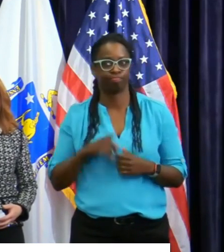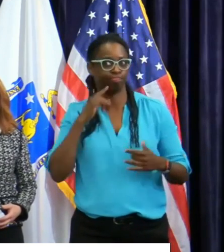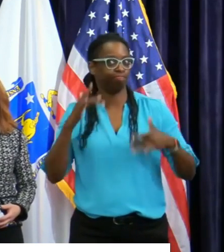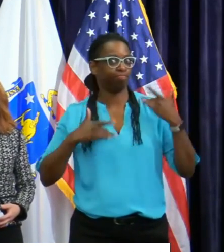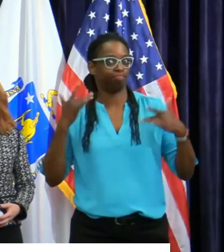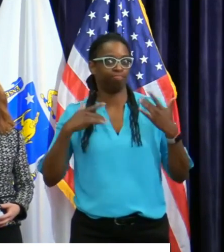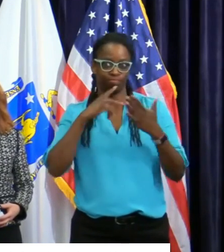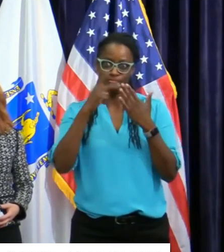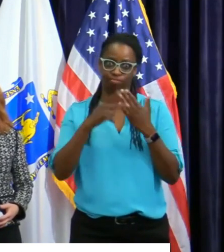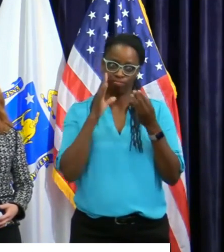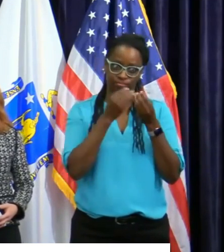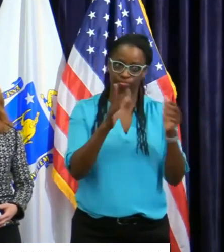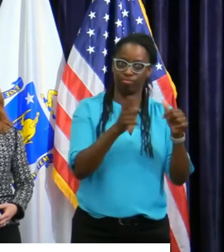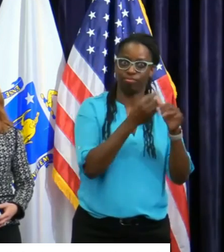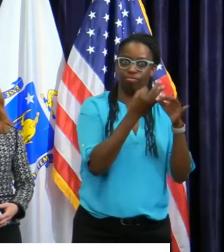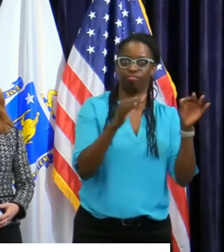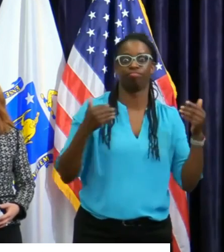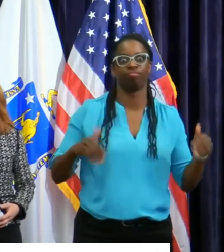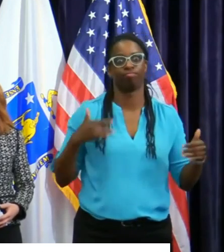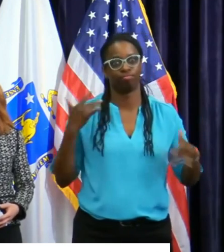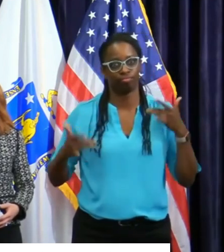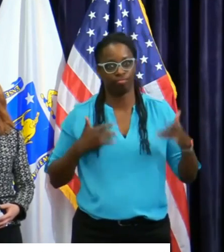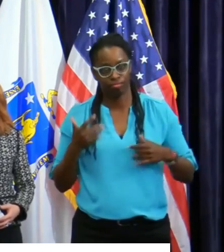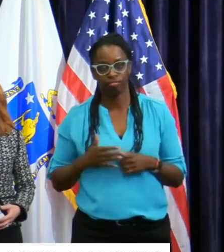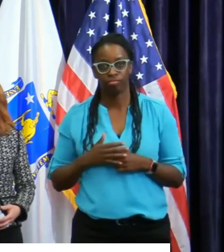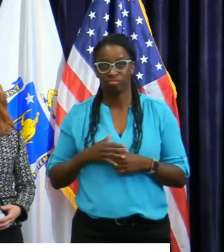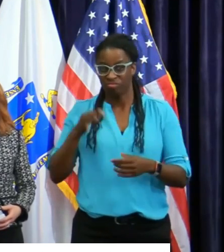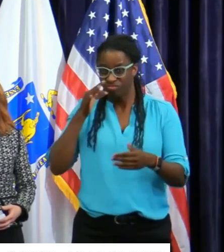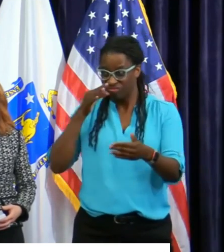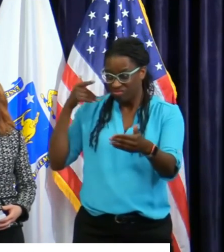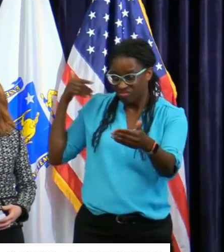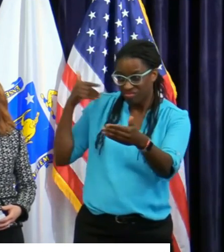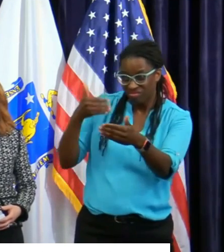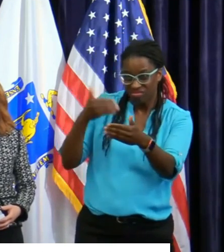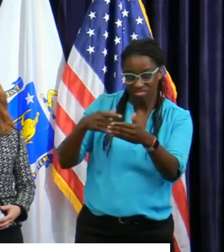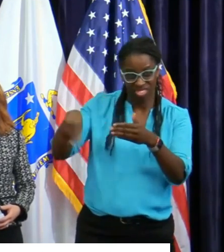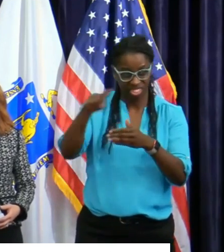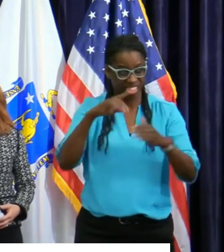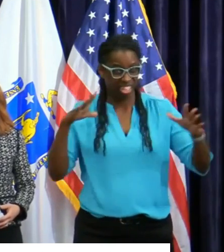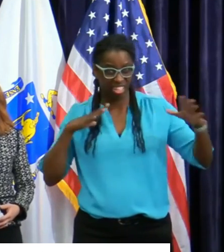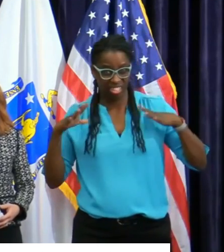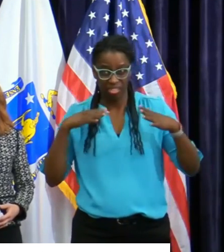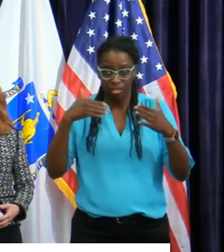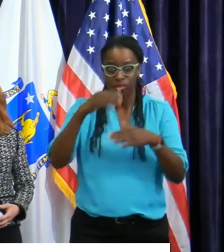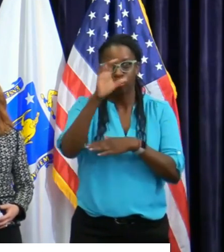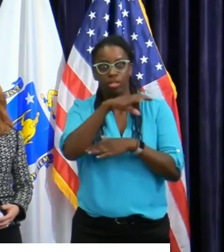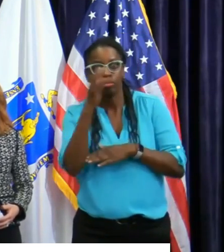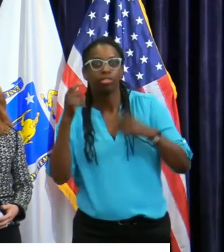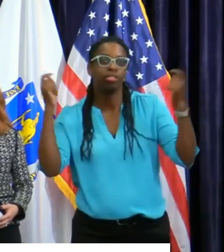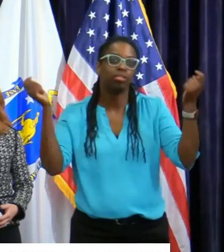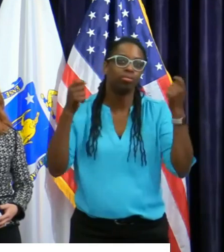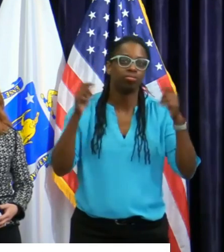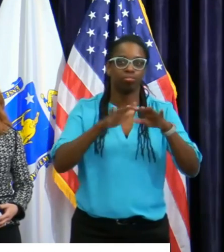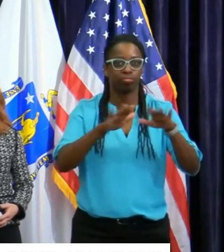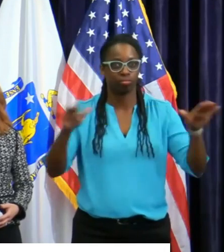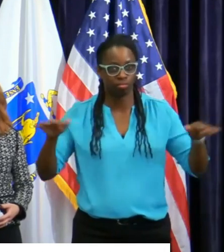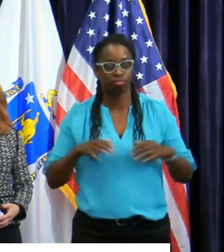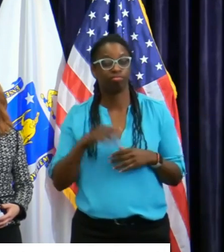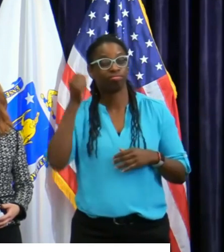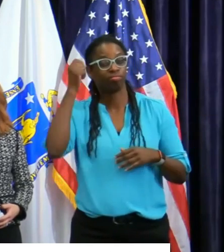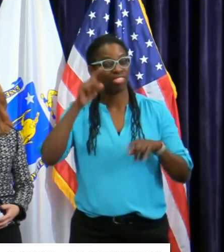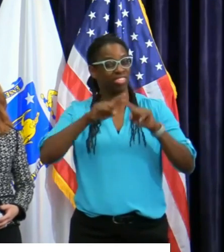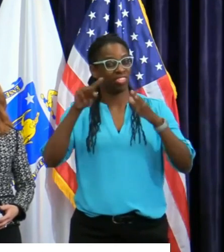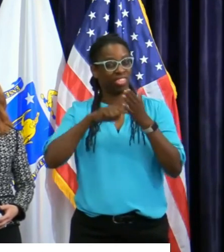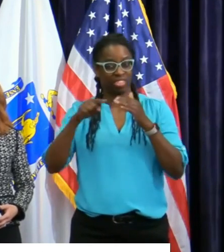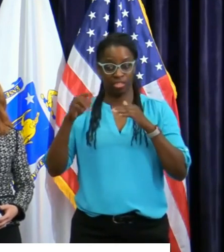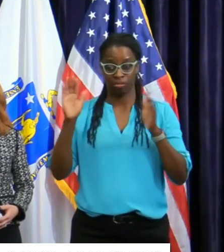As we approach the holidays here in Massachusetts, we're in a far different position than we were at this time last year. With vaccines and boosters